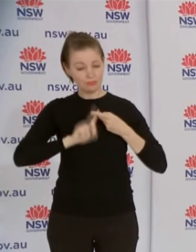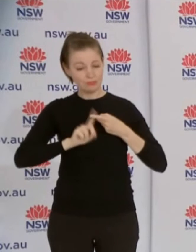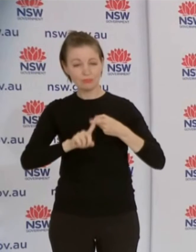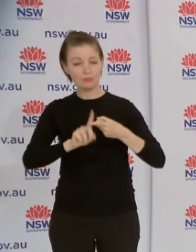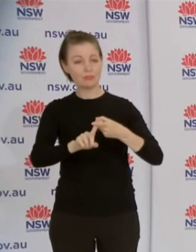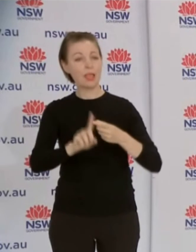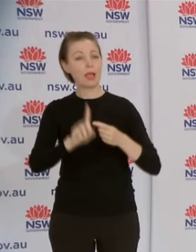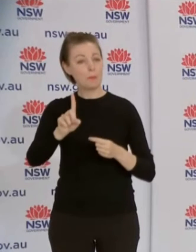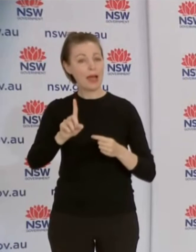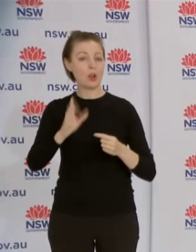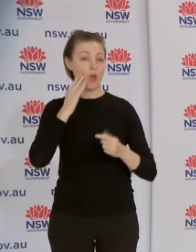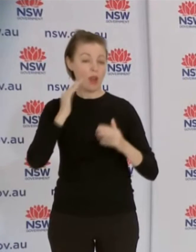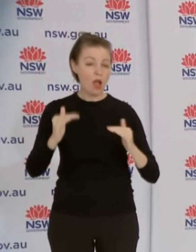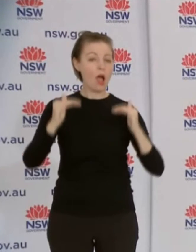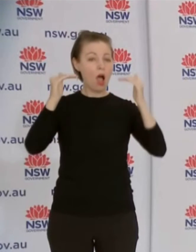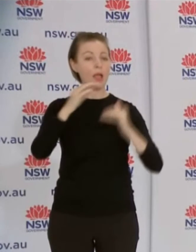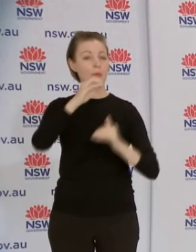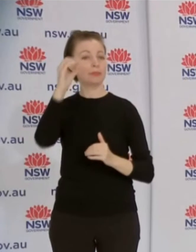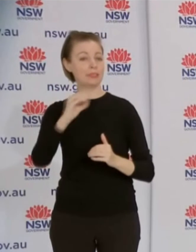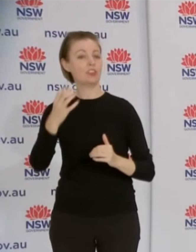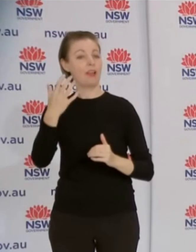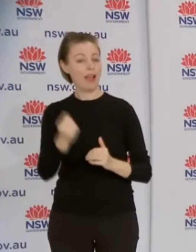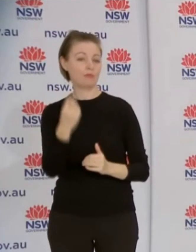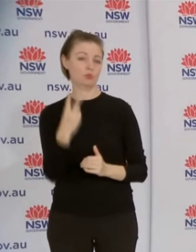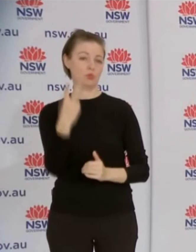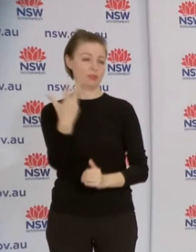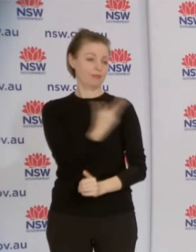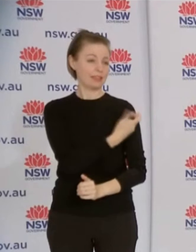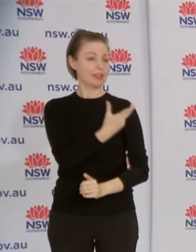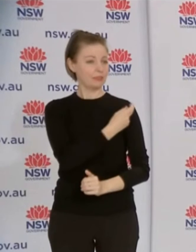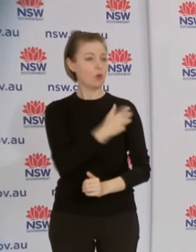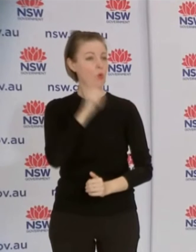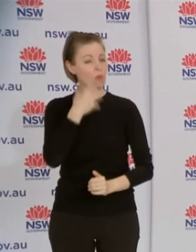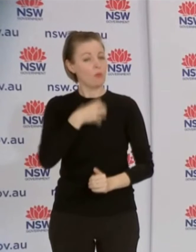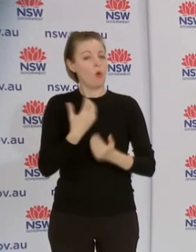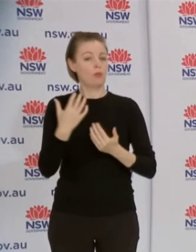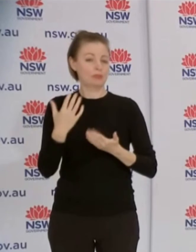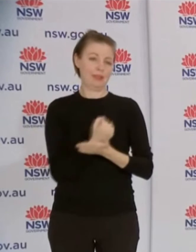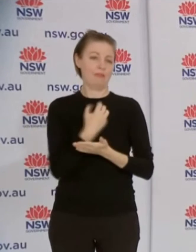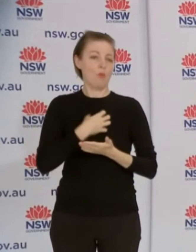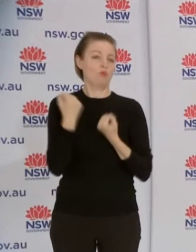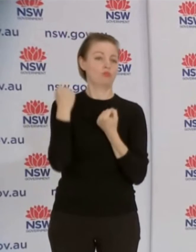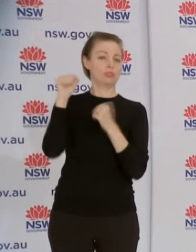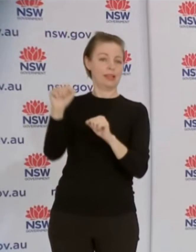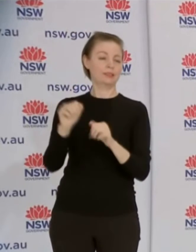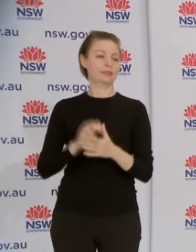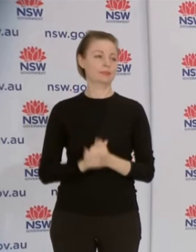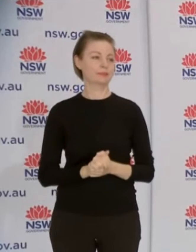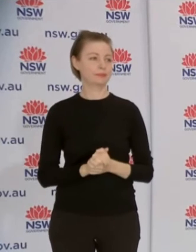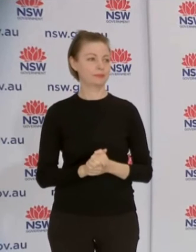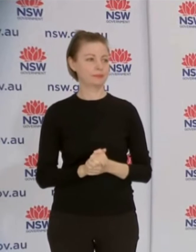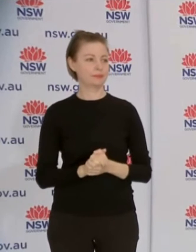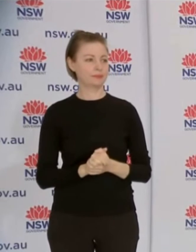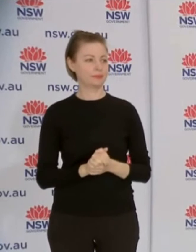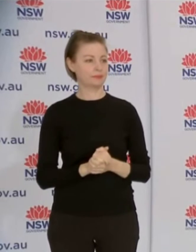adult population gets us on our way. Follow up on that, Premier. The specific numbers, 80 people a day, each day,